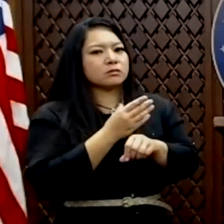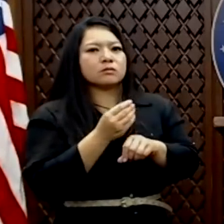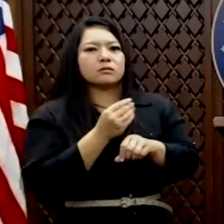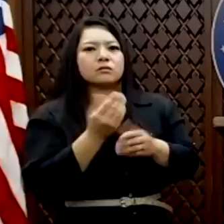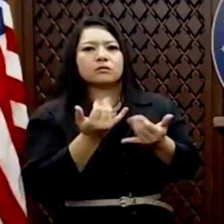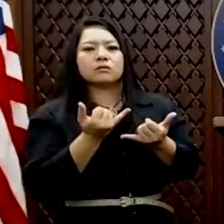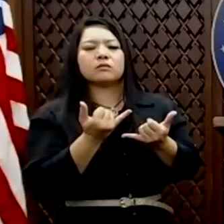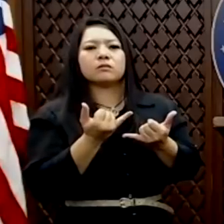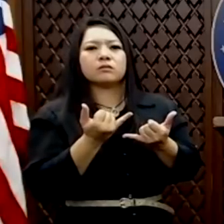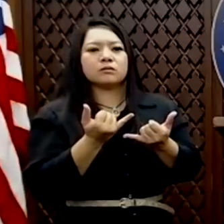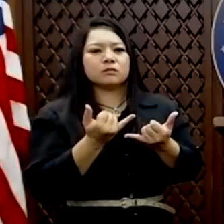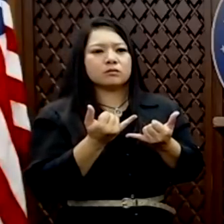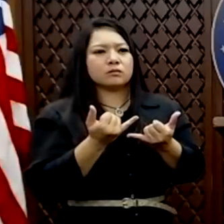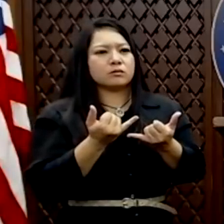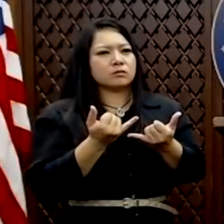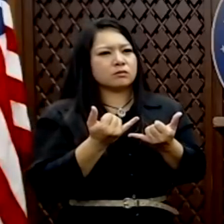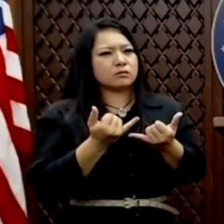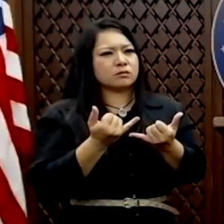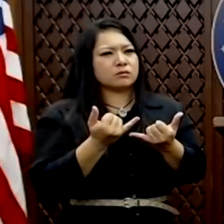enforcement in the